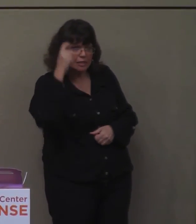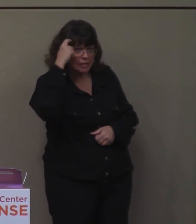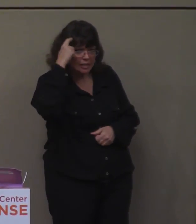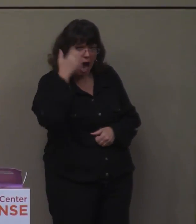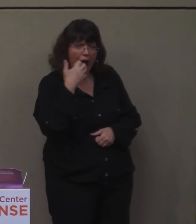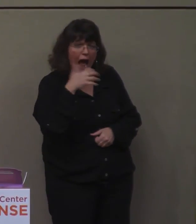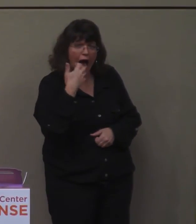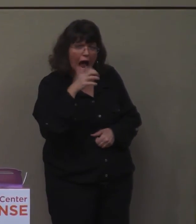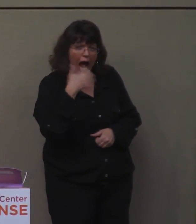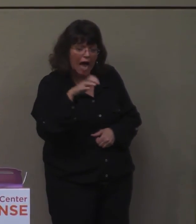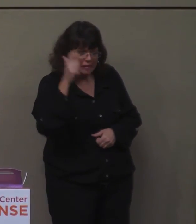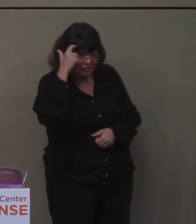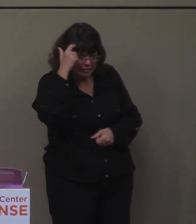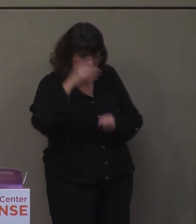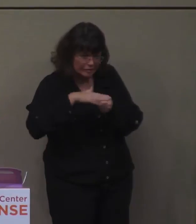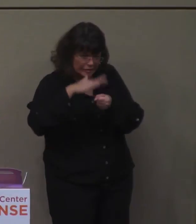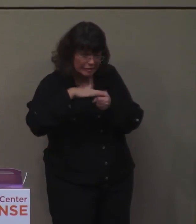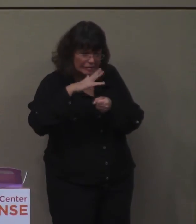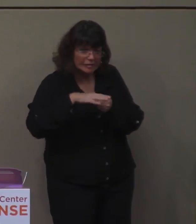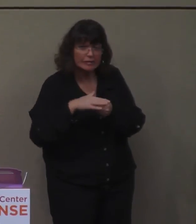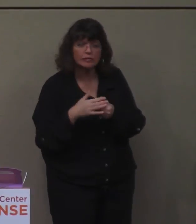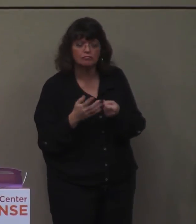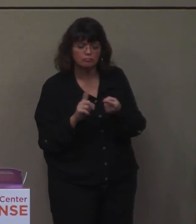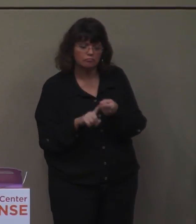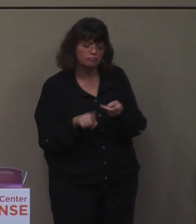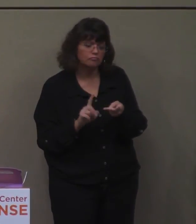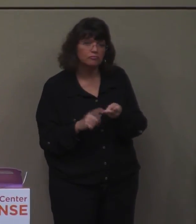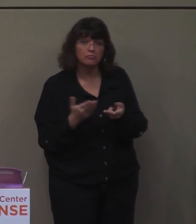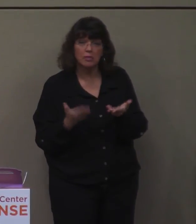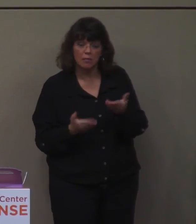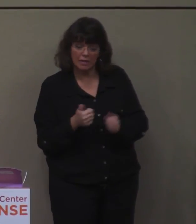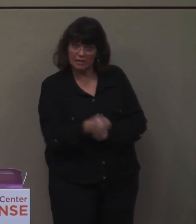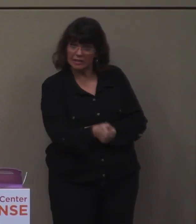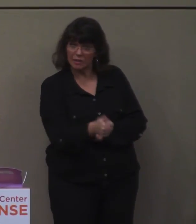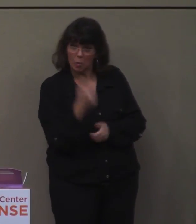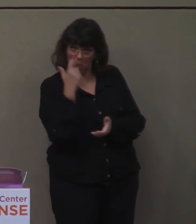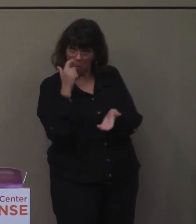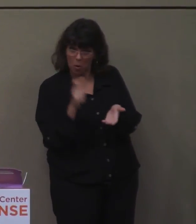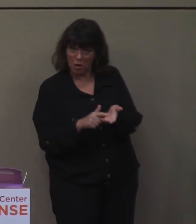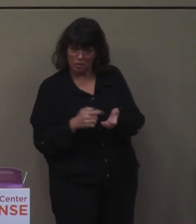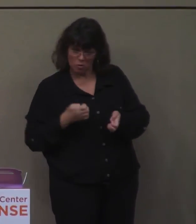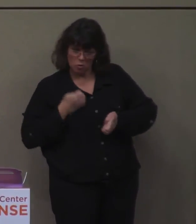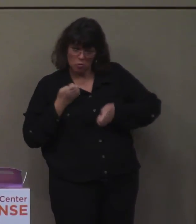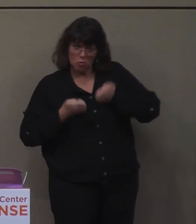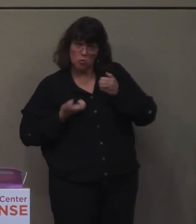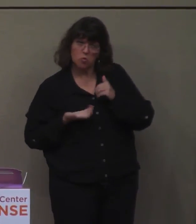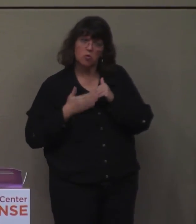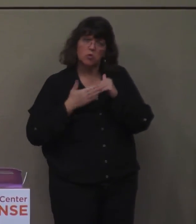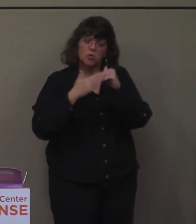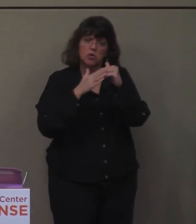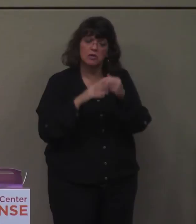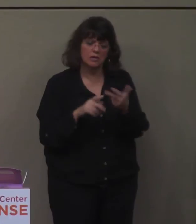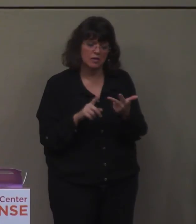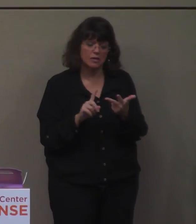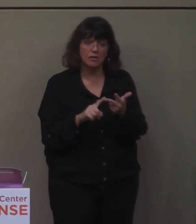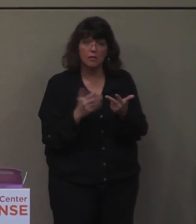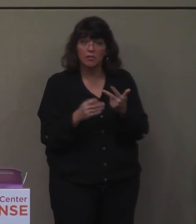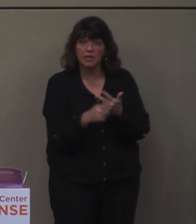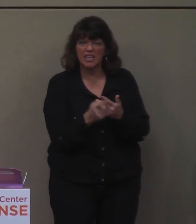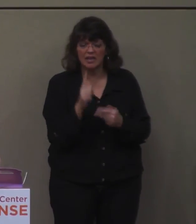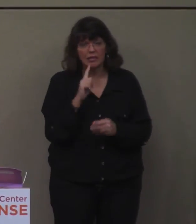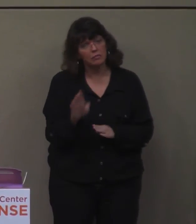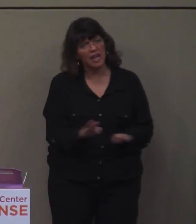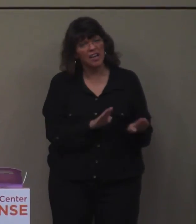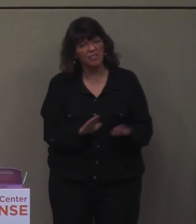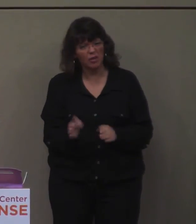agitated, maybe more emotional than normal, maybe doing repetitive behaviors, maybe even